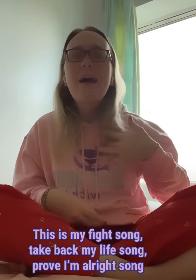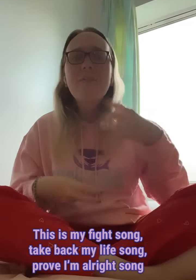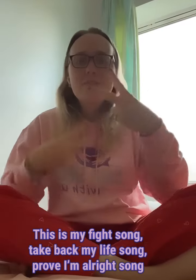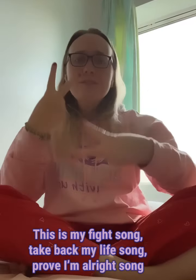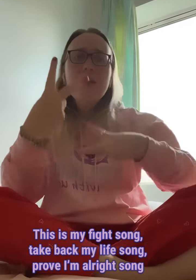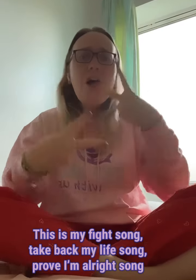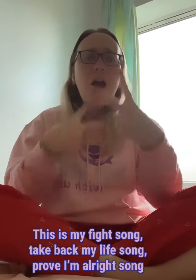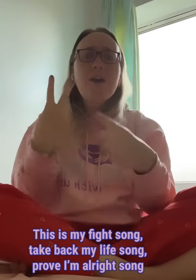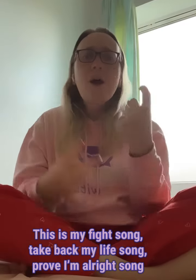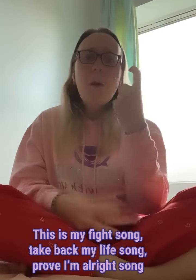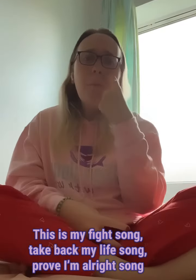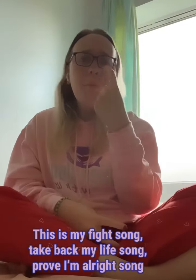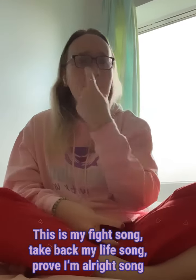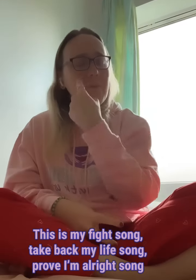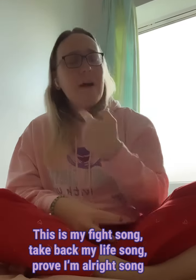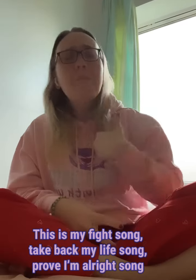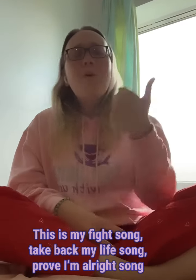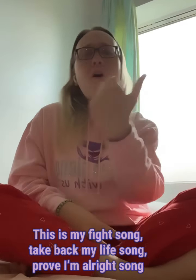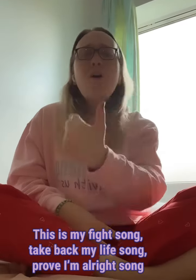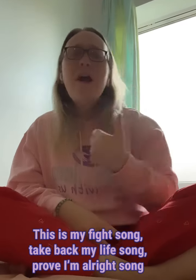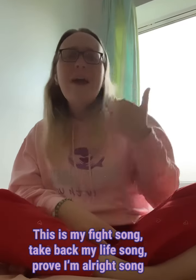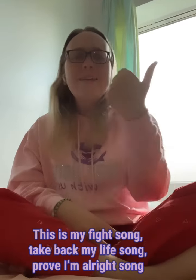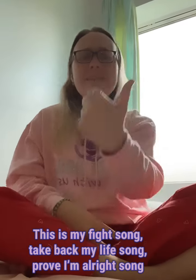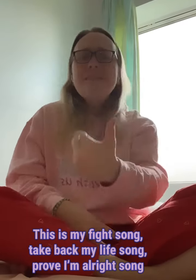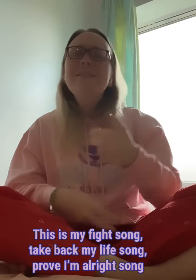life song. Prove I'm alright